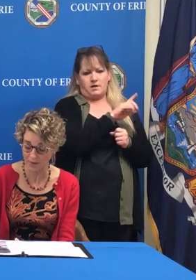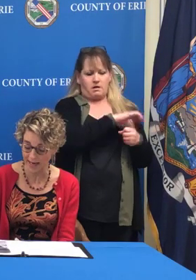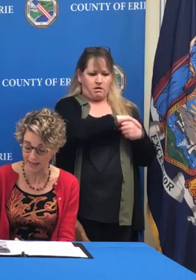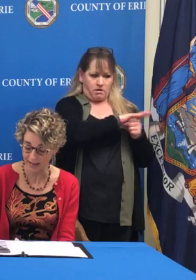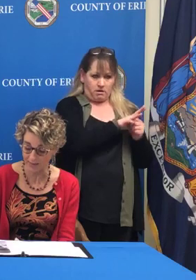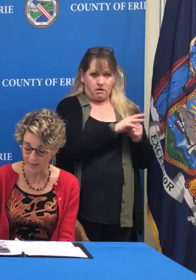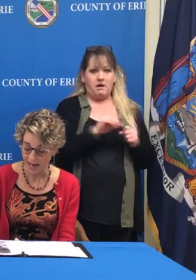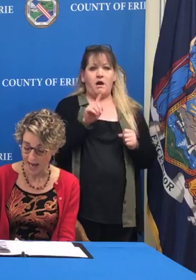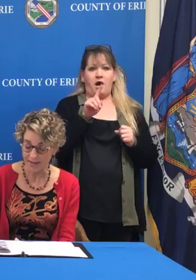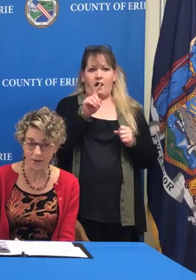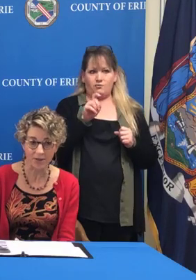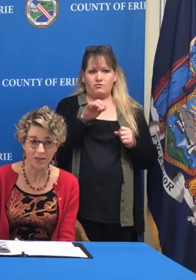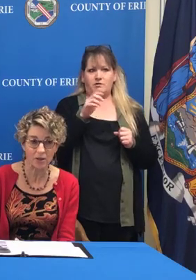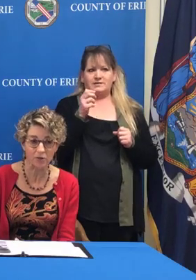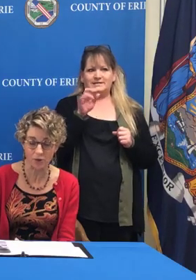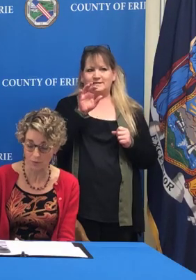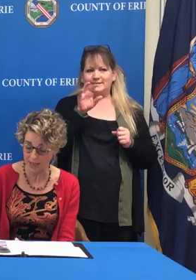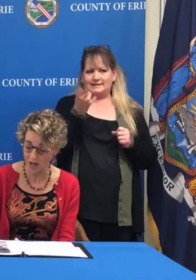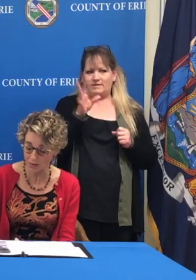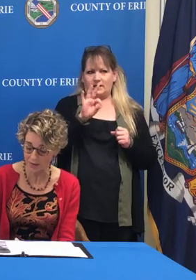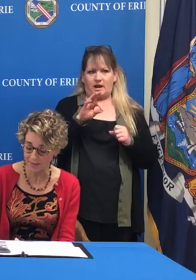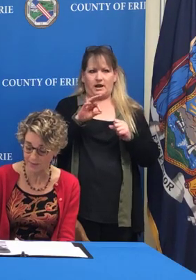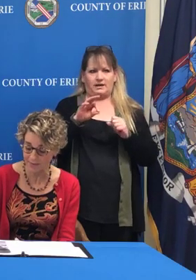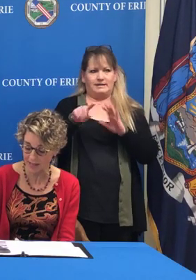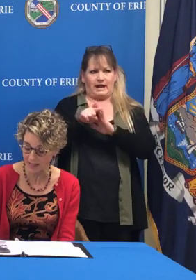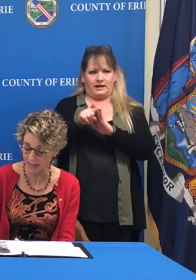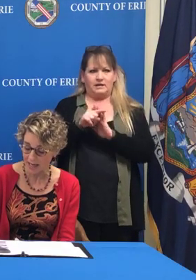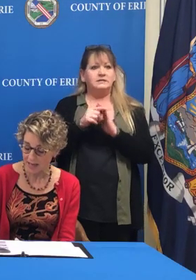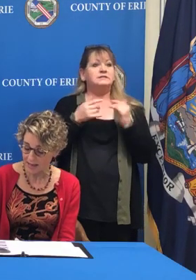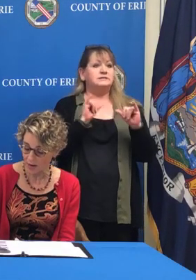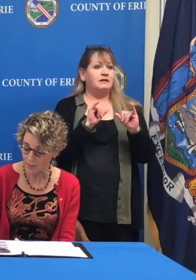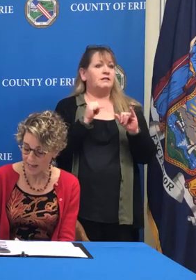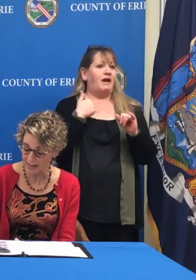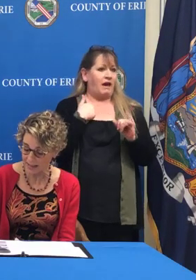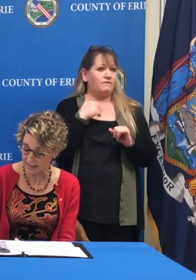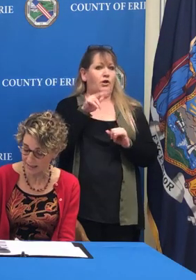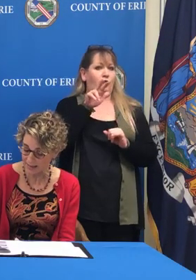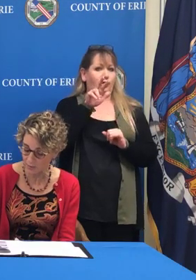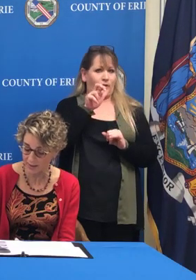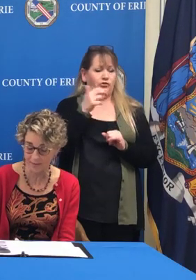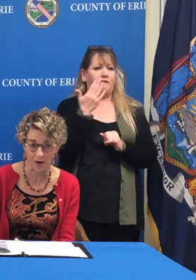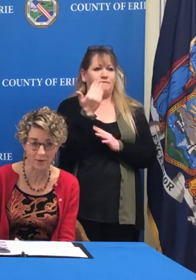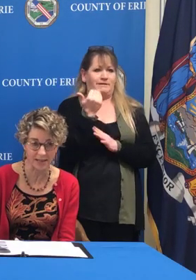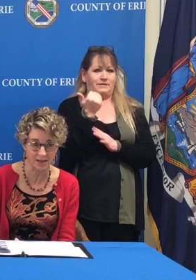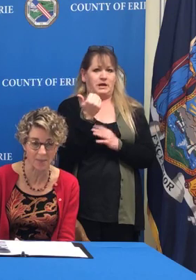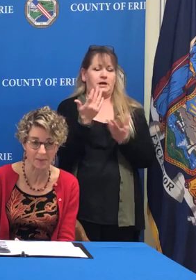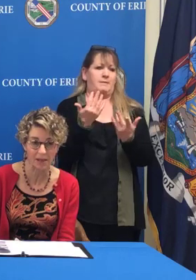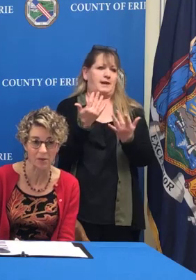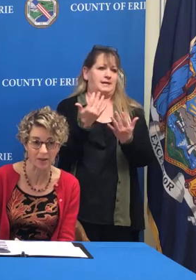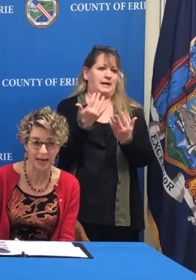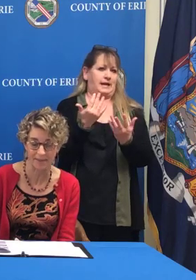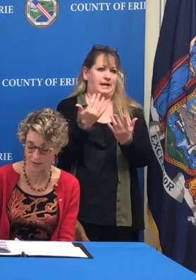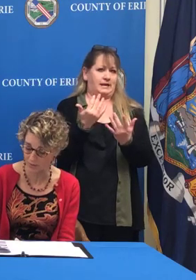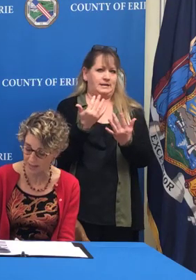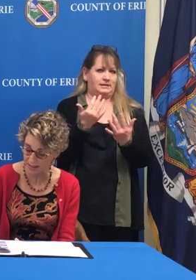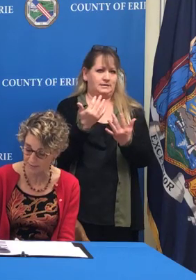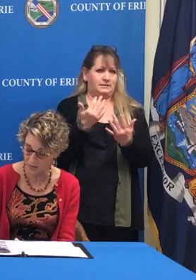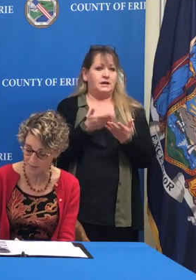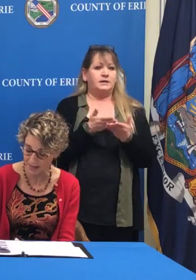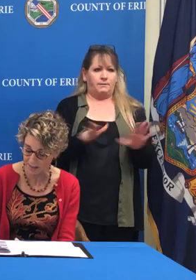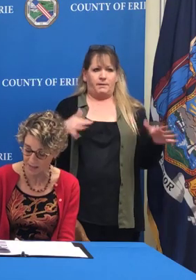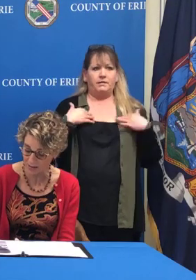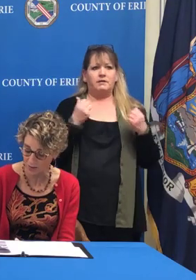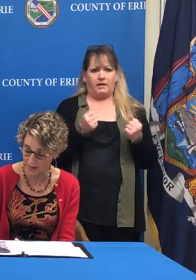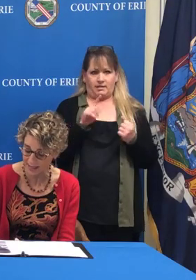179 were negative, and there are still 315 that are pending that the Public Health Lab has received